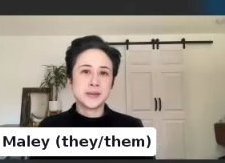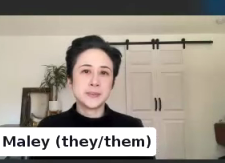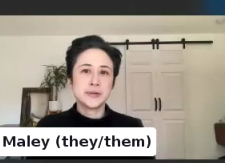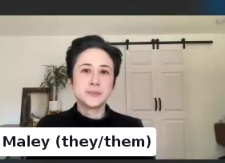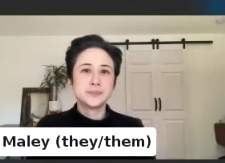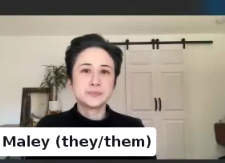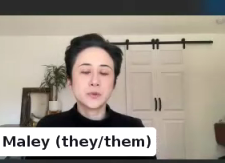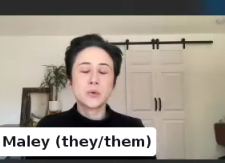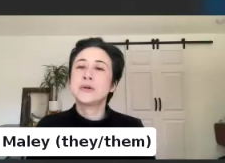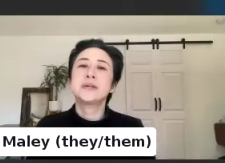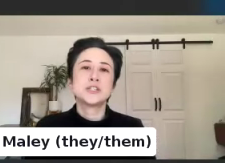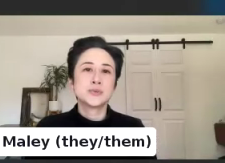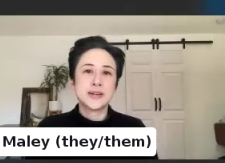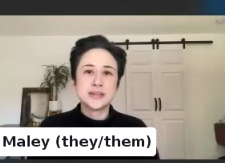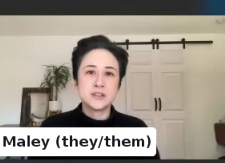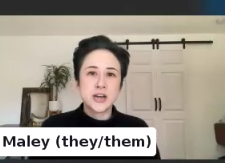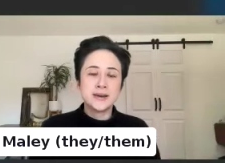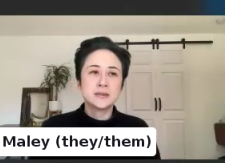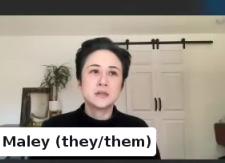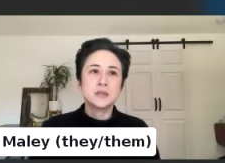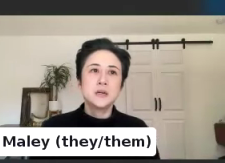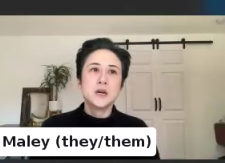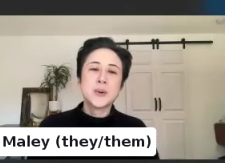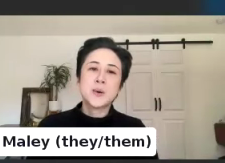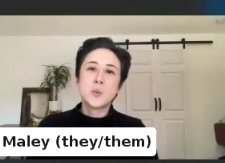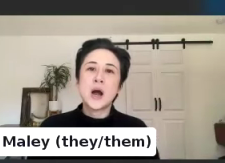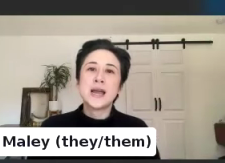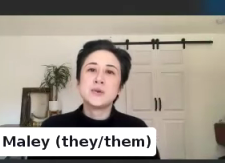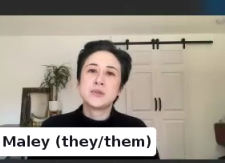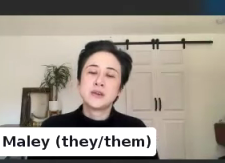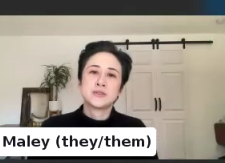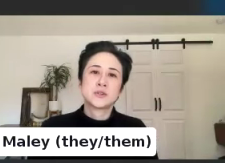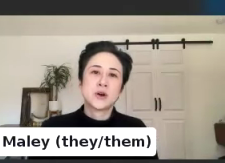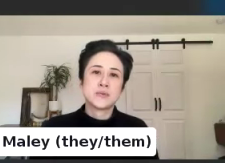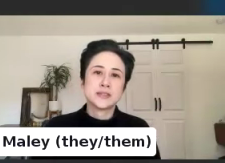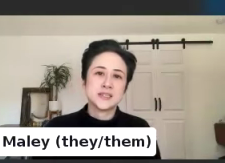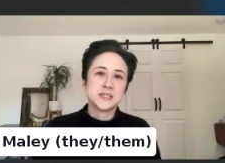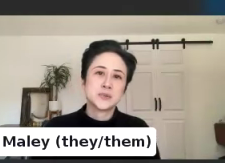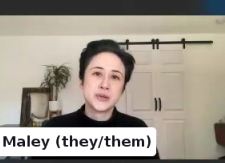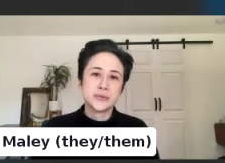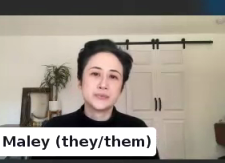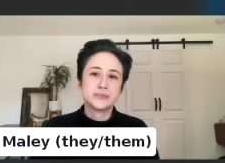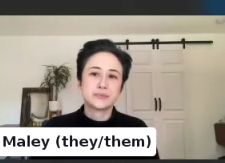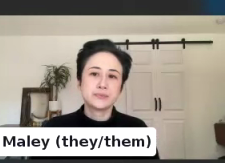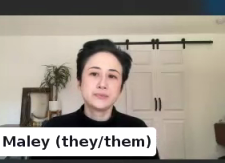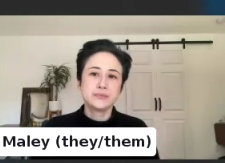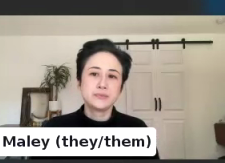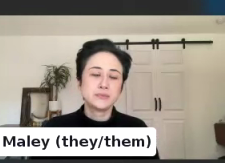pen and paper, or you can just write it in the chat about why you think this card resonates with you.